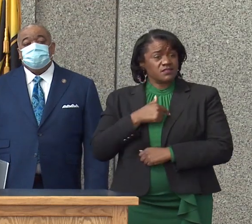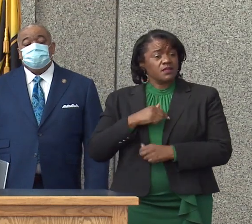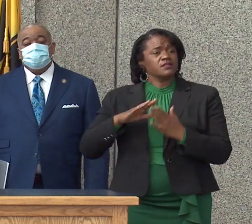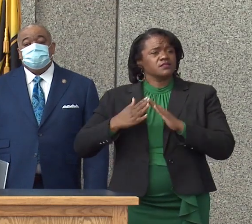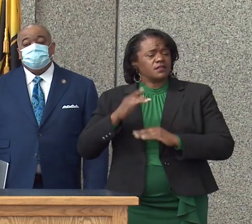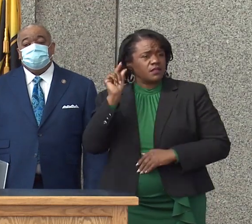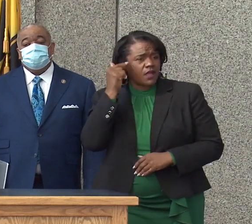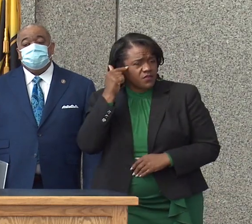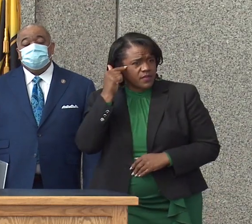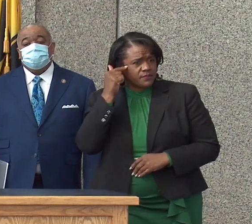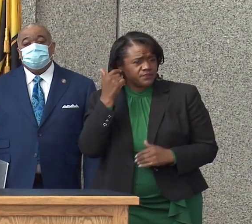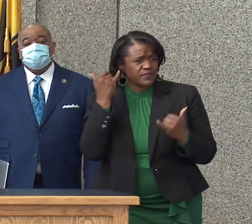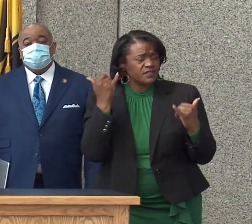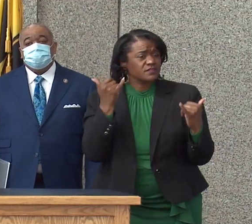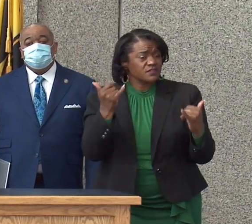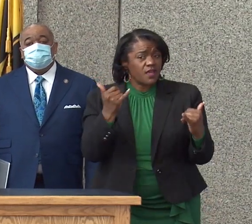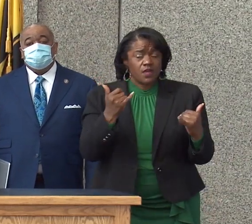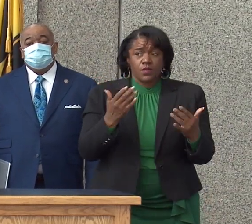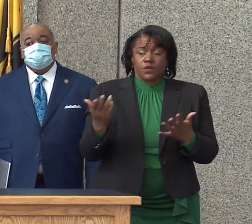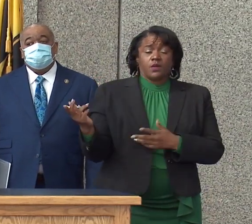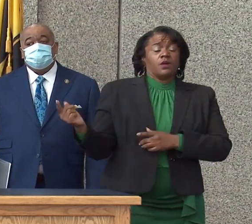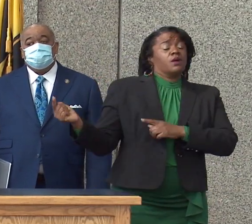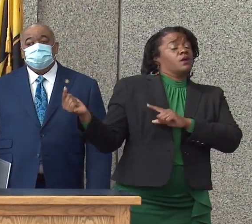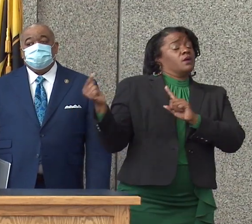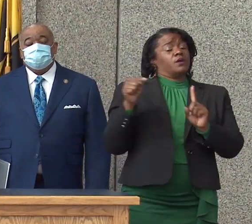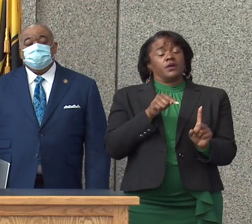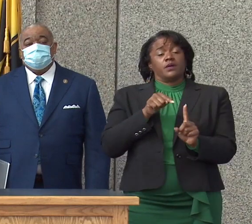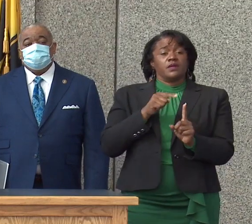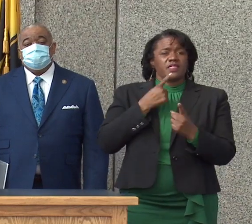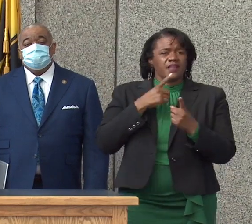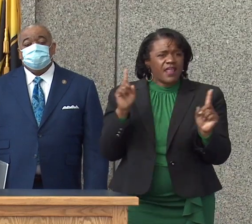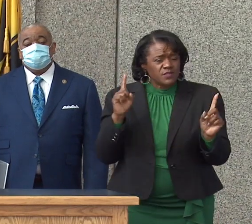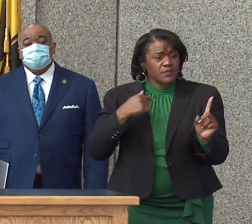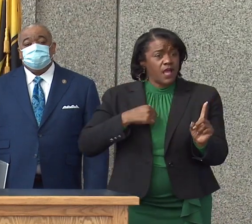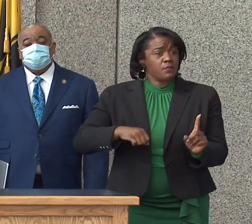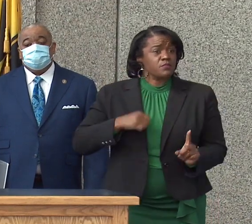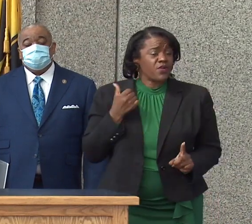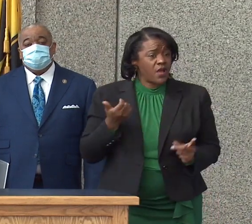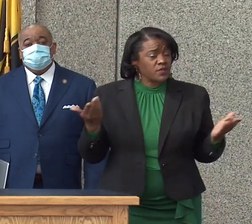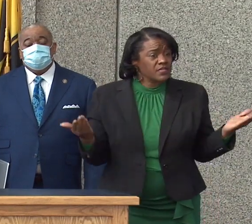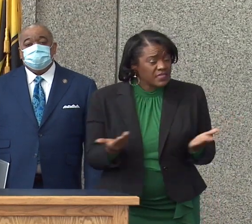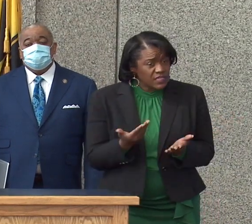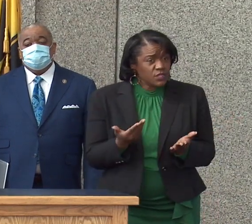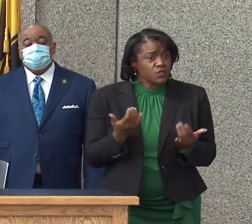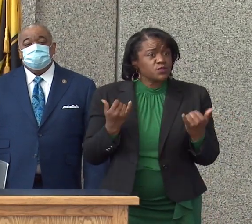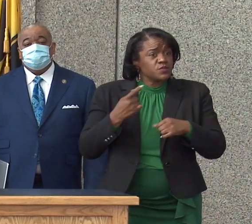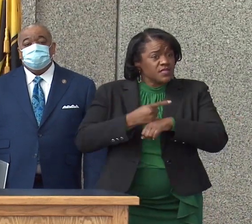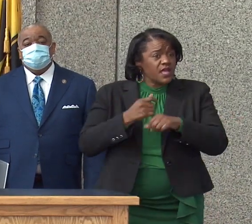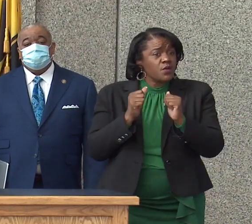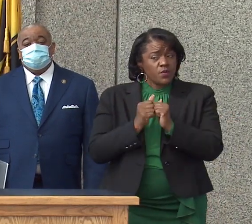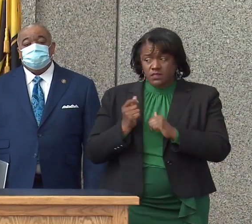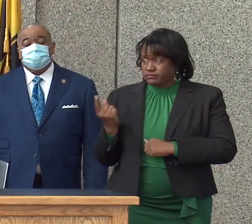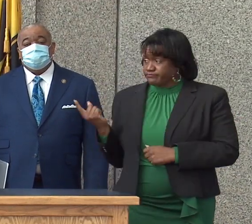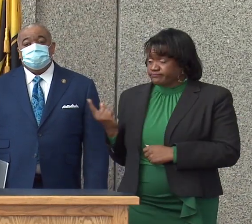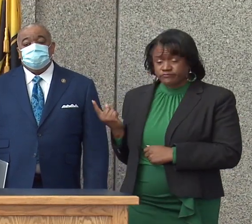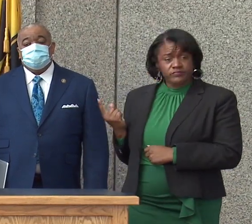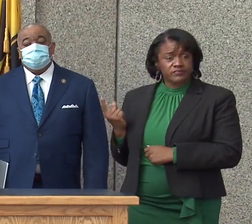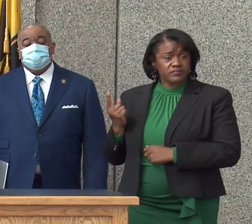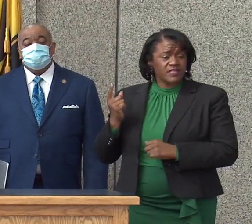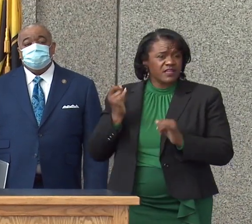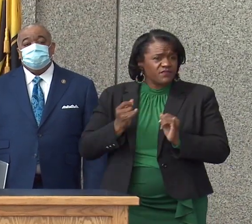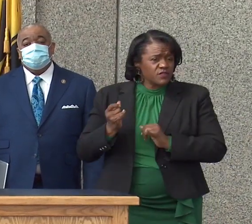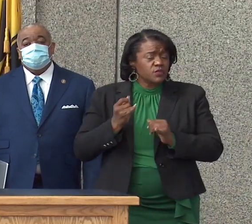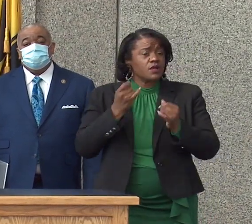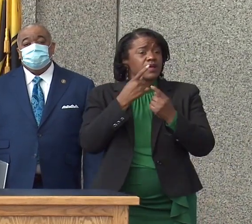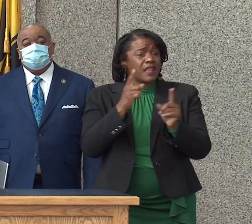government. Bringing it back to today's announcement, I am proud to stand today with the aforementioned individuals to